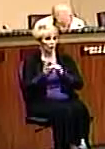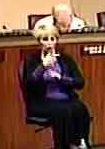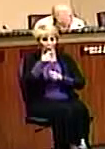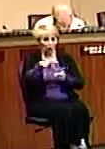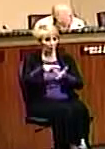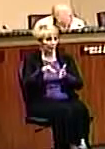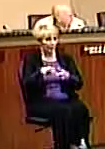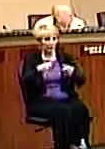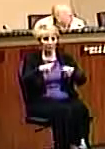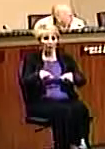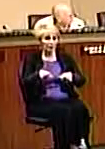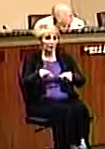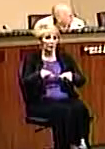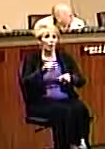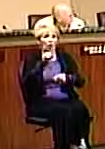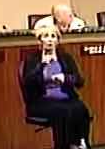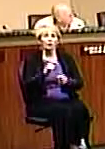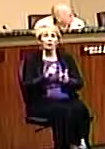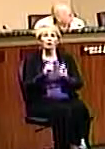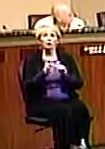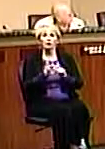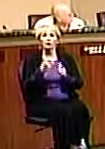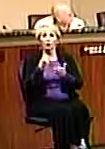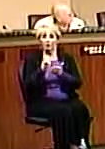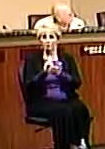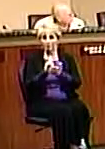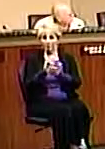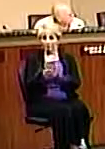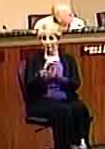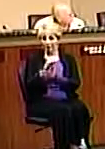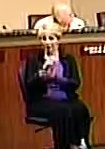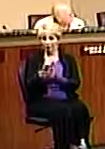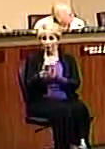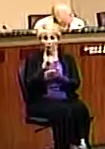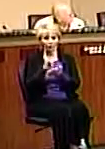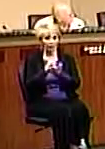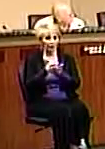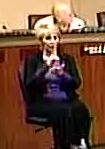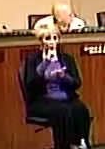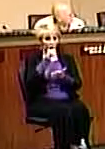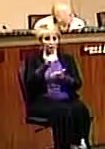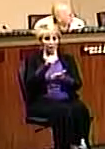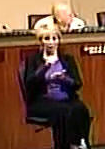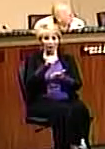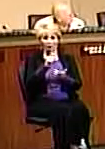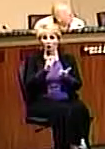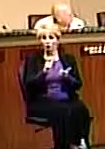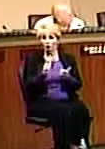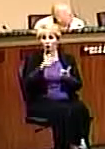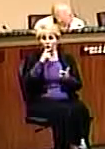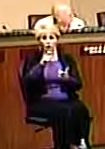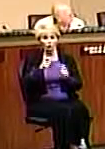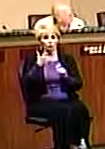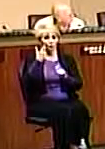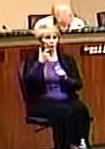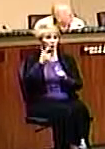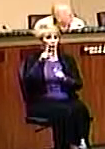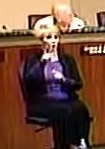pays a deposit. It only changed the amount, which had not been adjusted in 32 years for